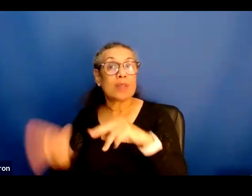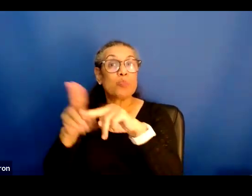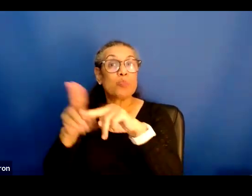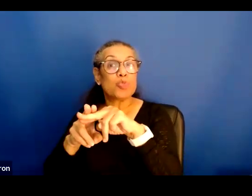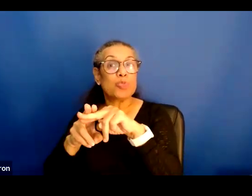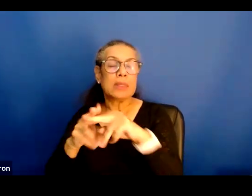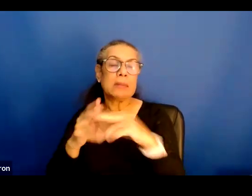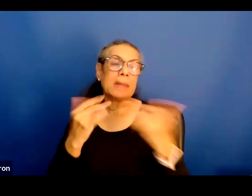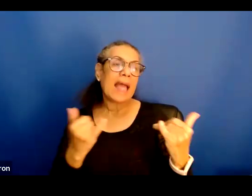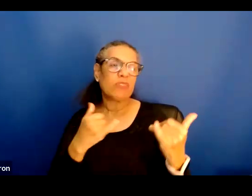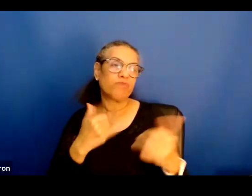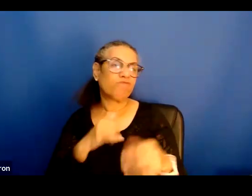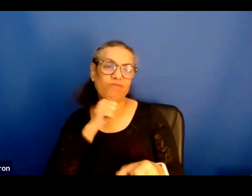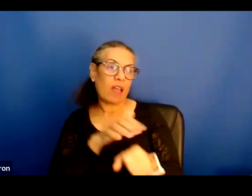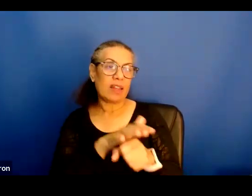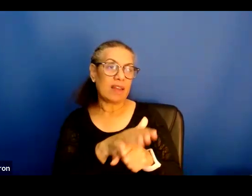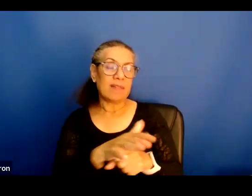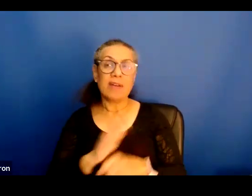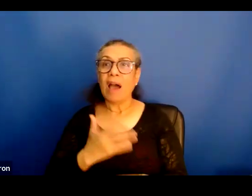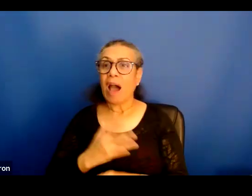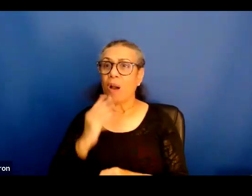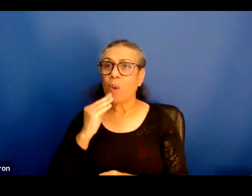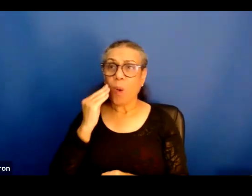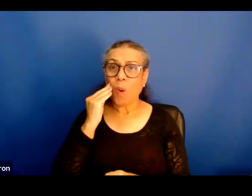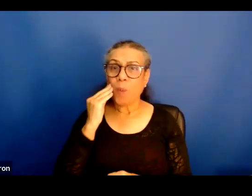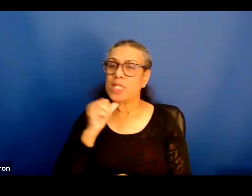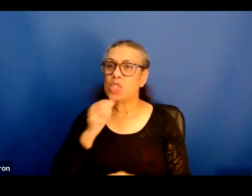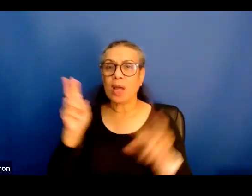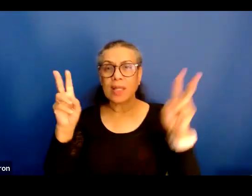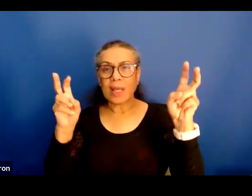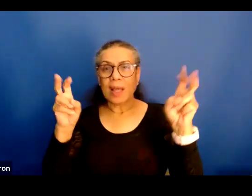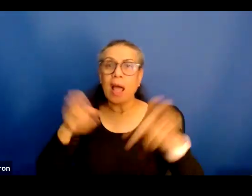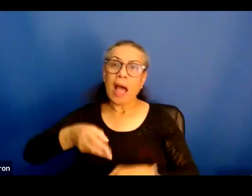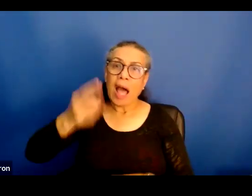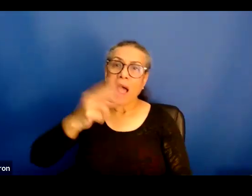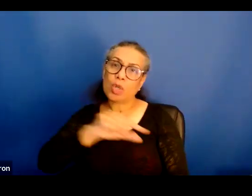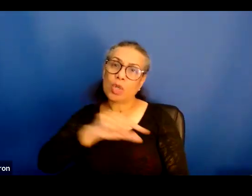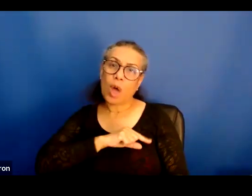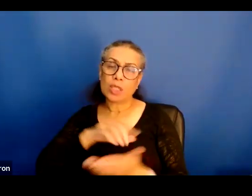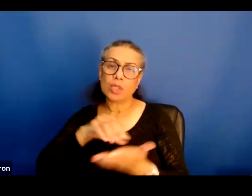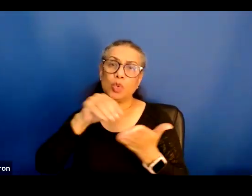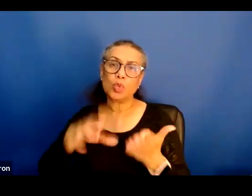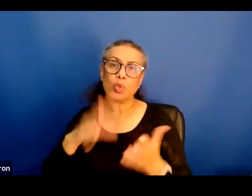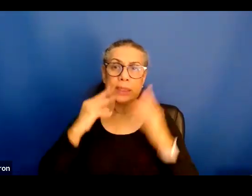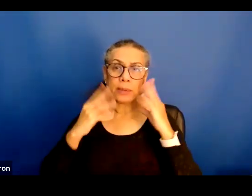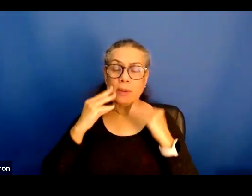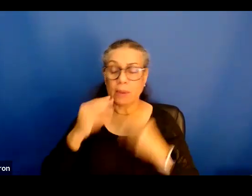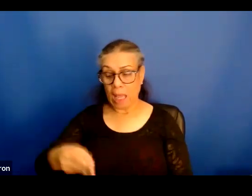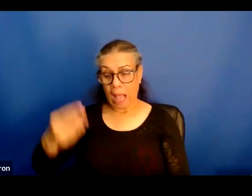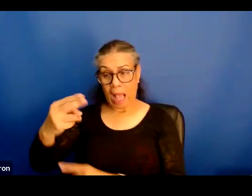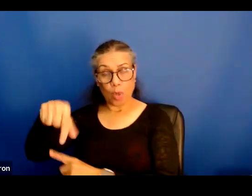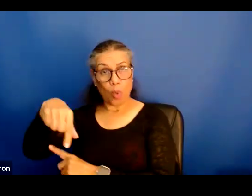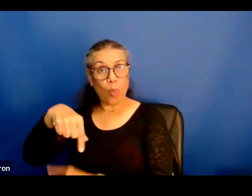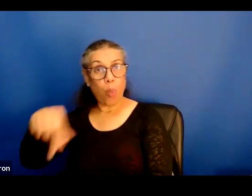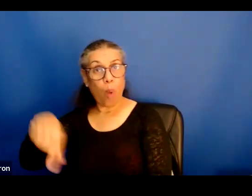longer deemed sufficient. Our permanent home is no longer a high-quality student experience. Perhaps the phrase high-quality student